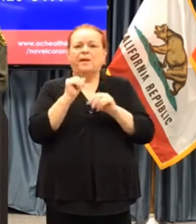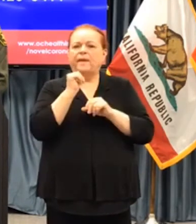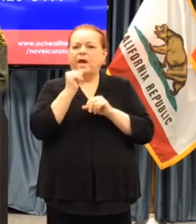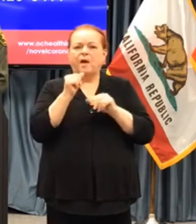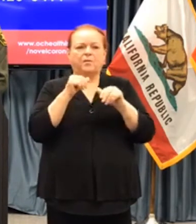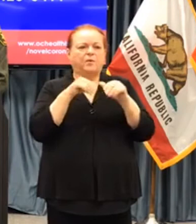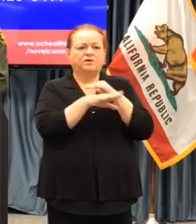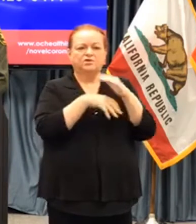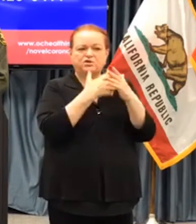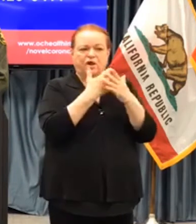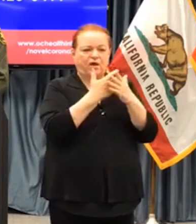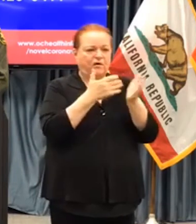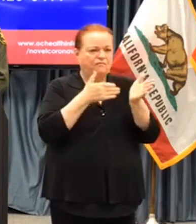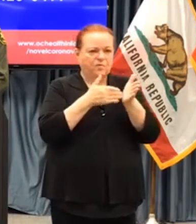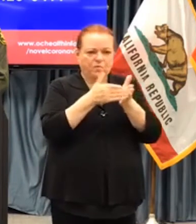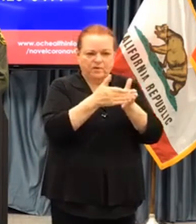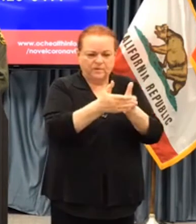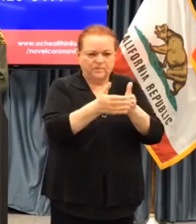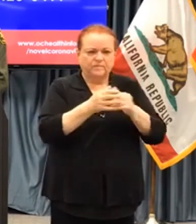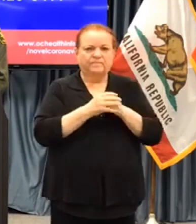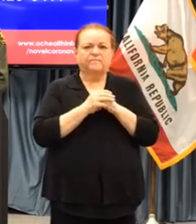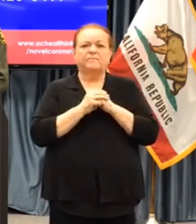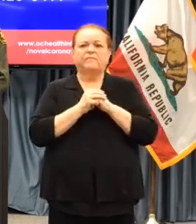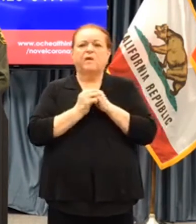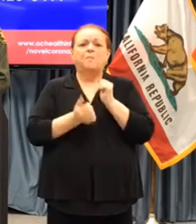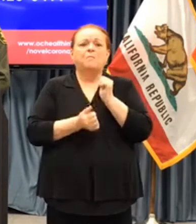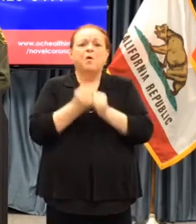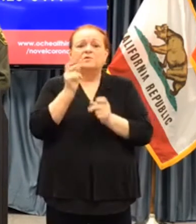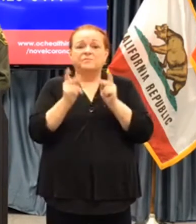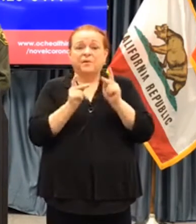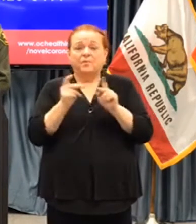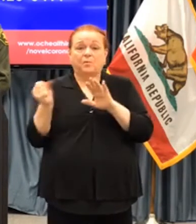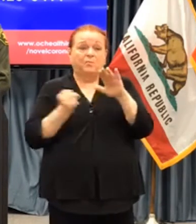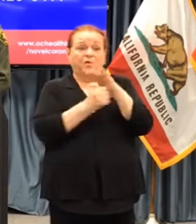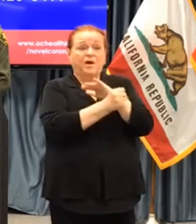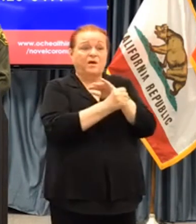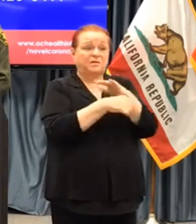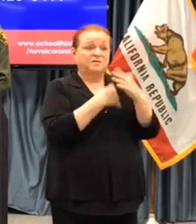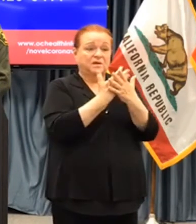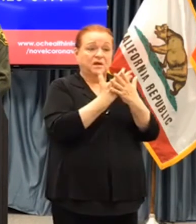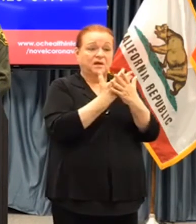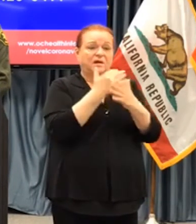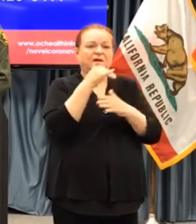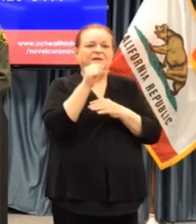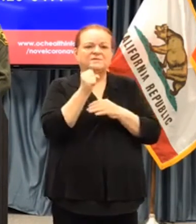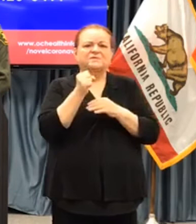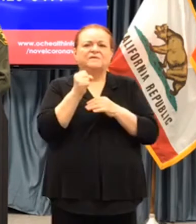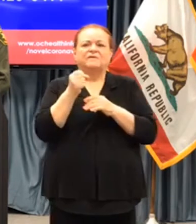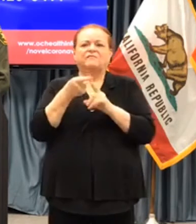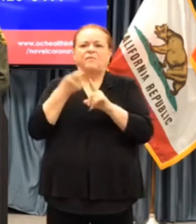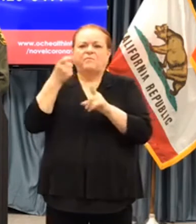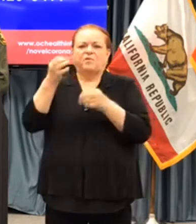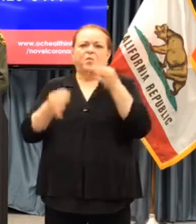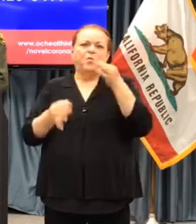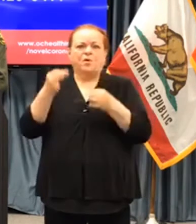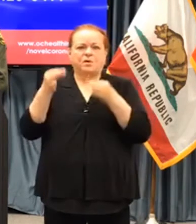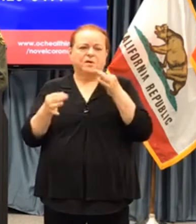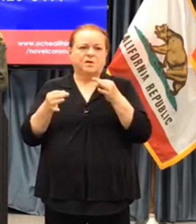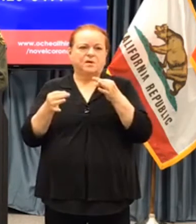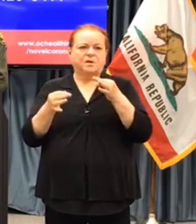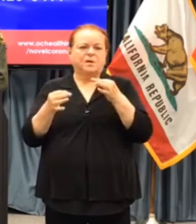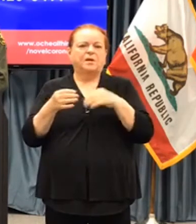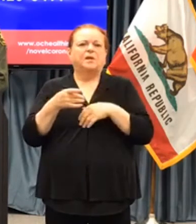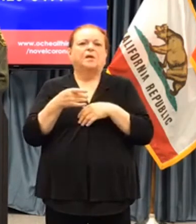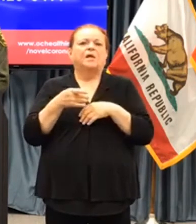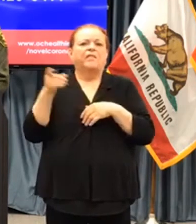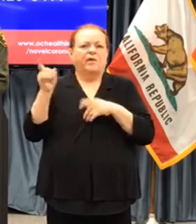that. But most of the people who are brought to my jail are brought through remand from the court, going to court, having their day in court